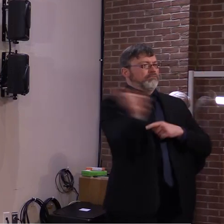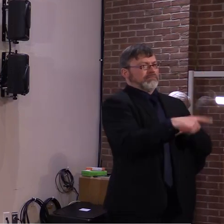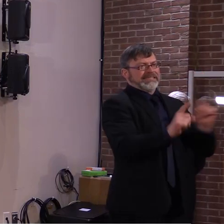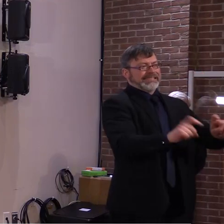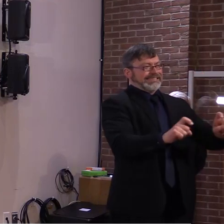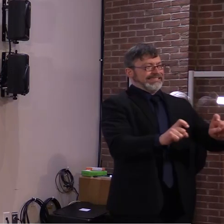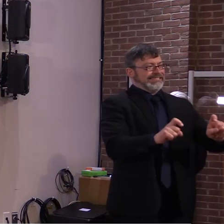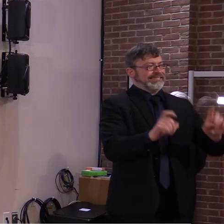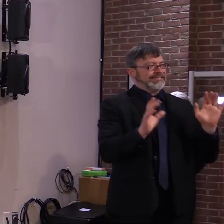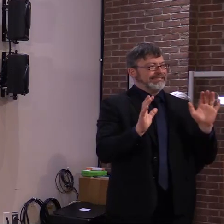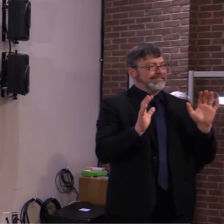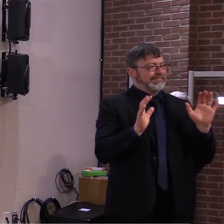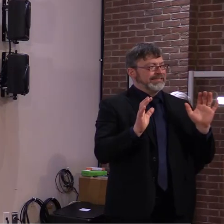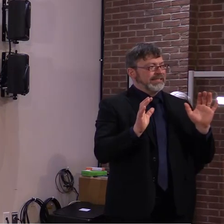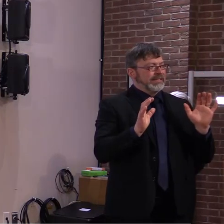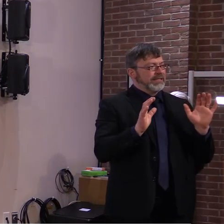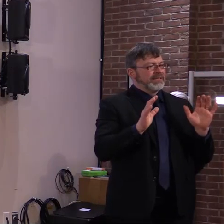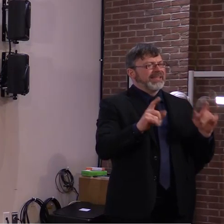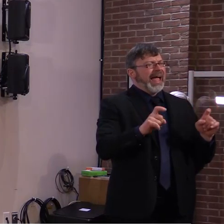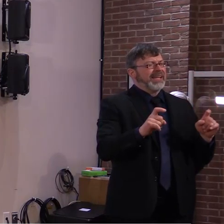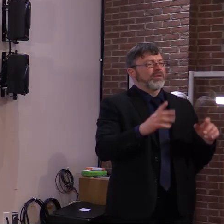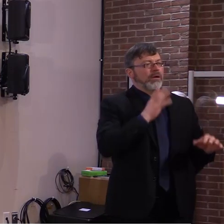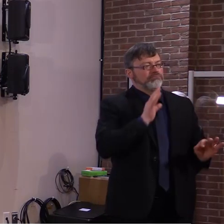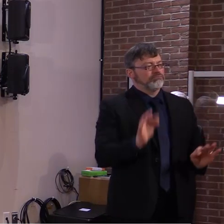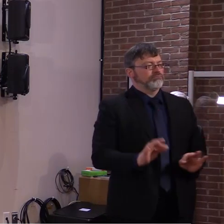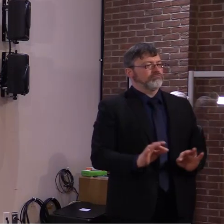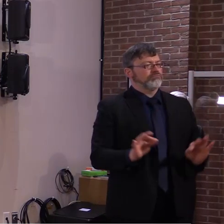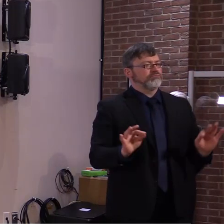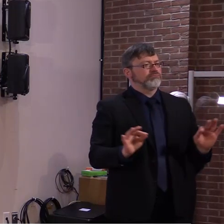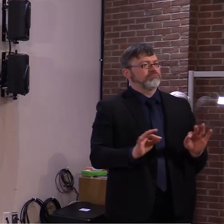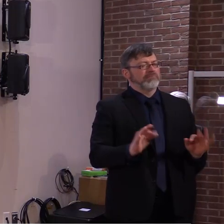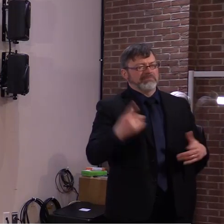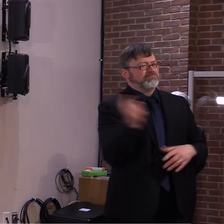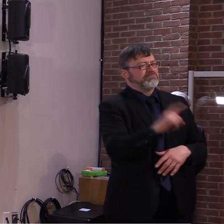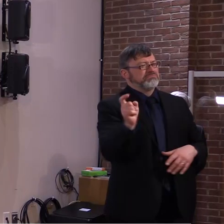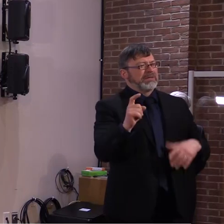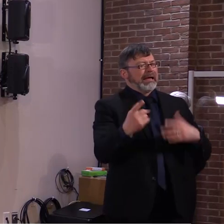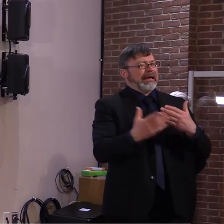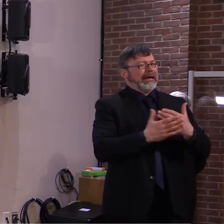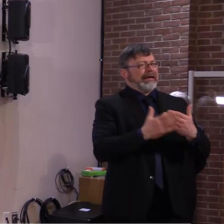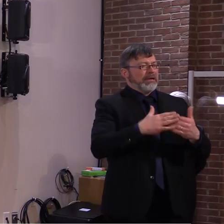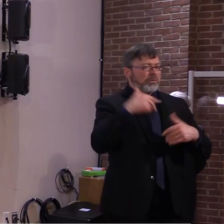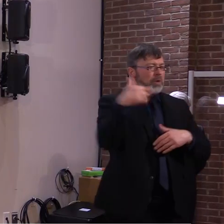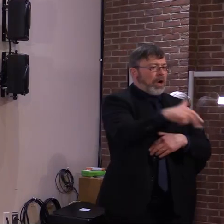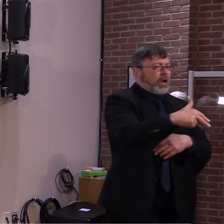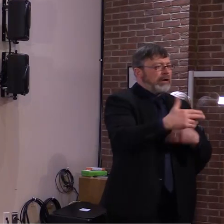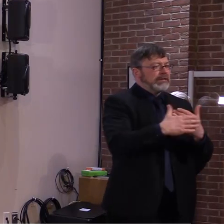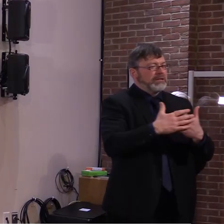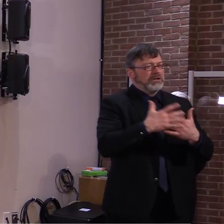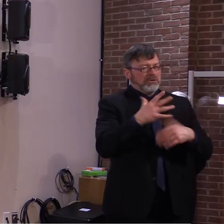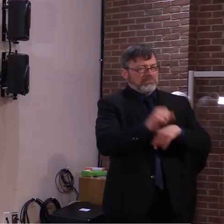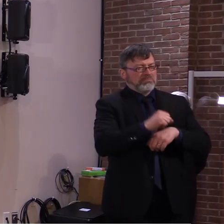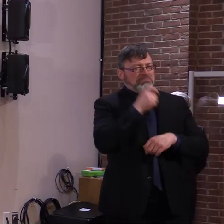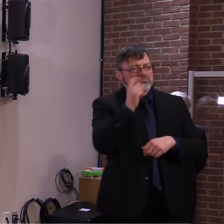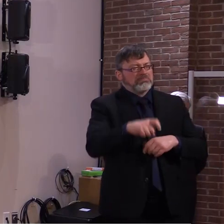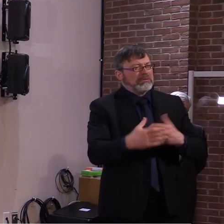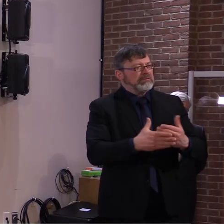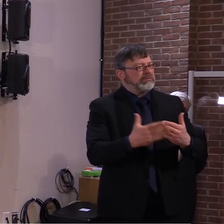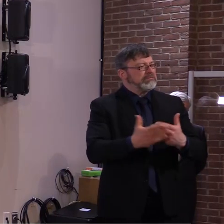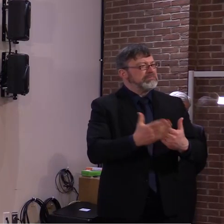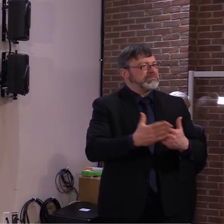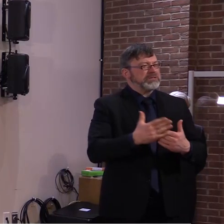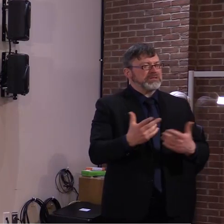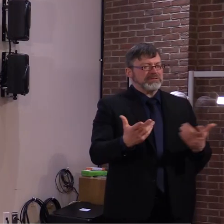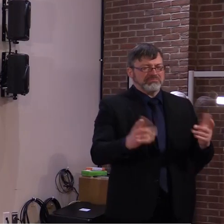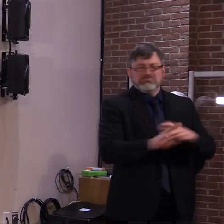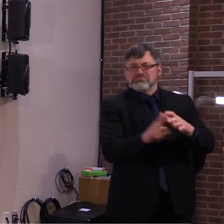of cake, and the result will be turned around fast. All the information you need is on the website.